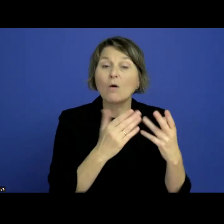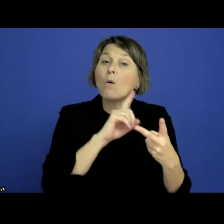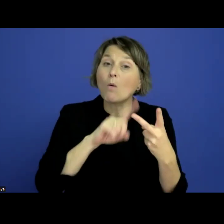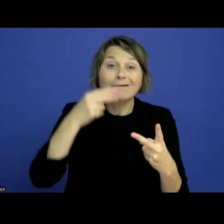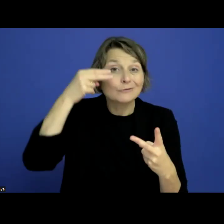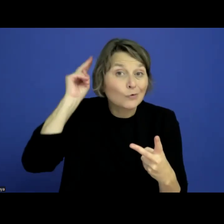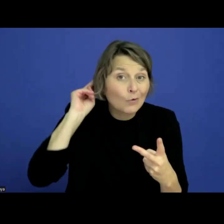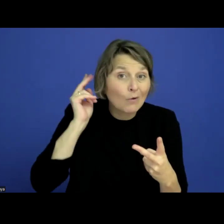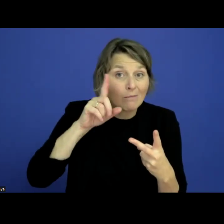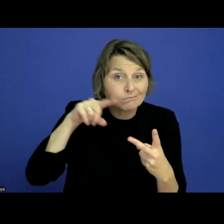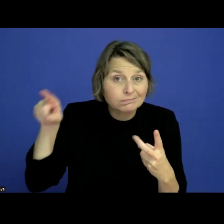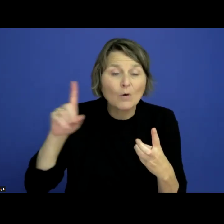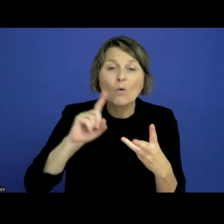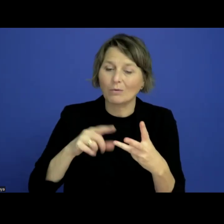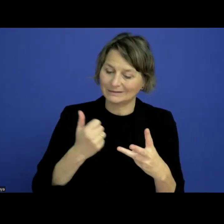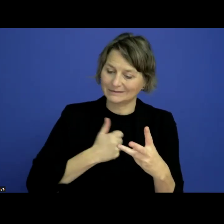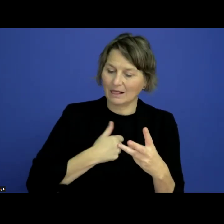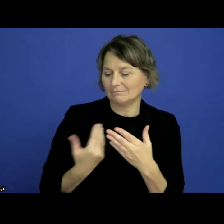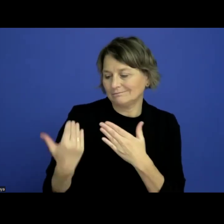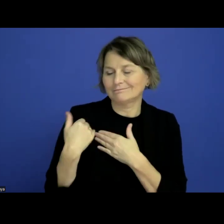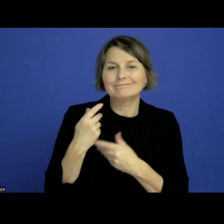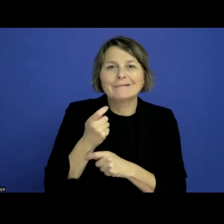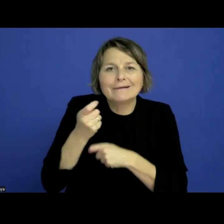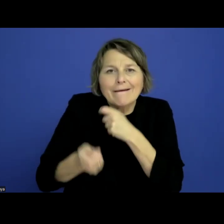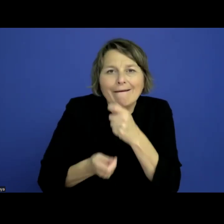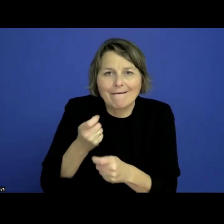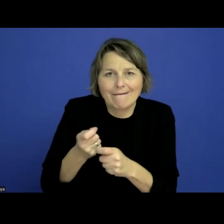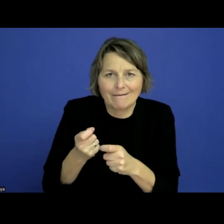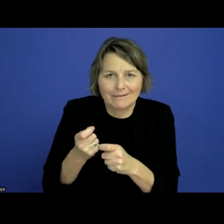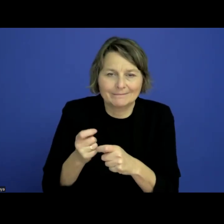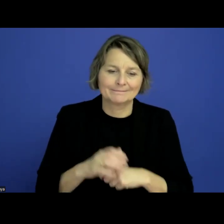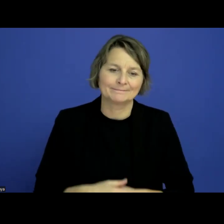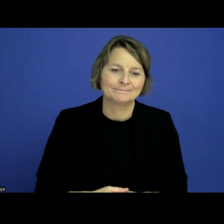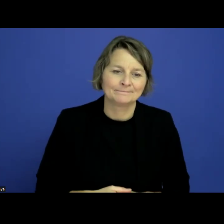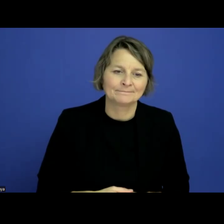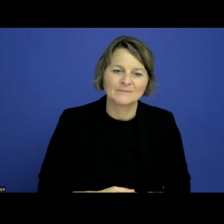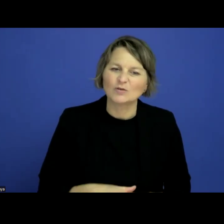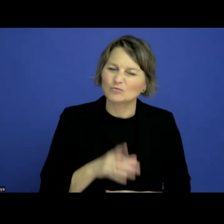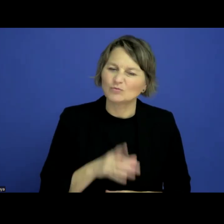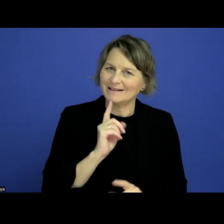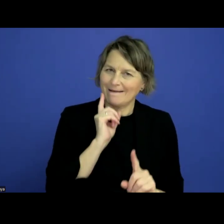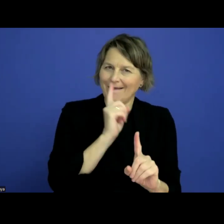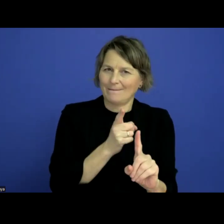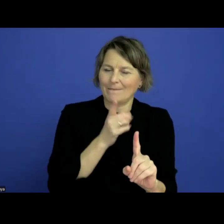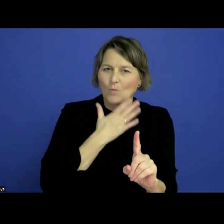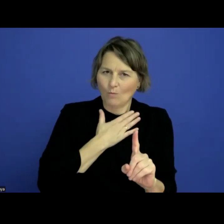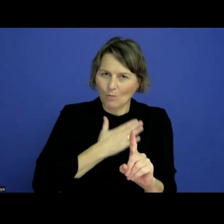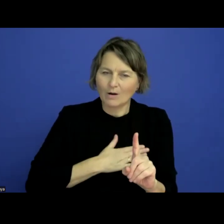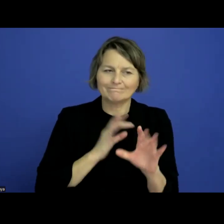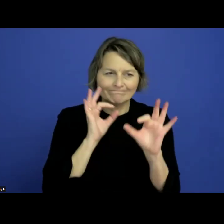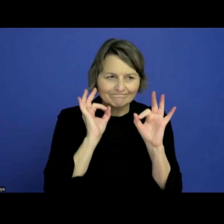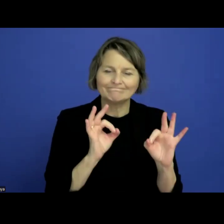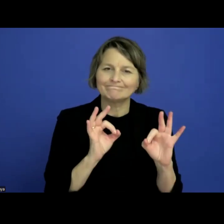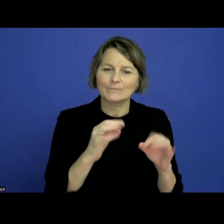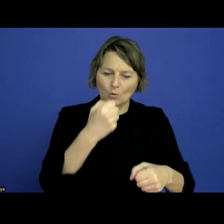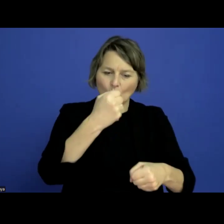responsibilities. And the community's mission is to foster an inclusive workplace culture, inclusive